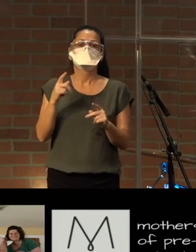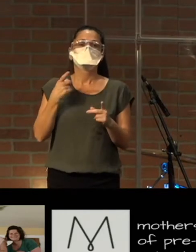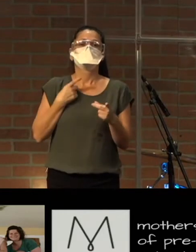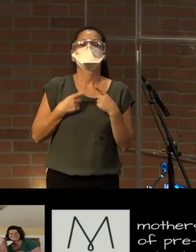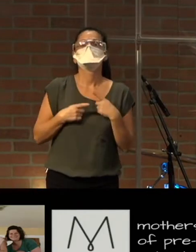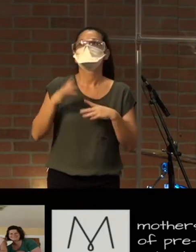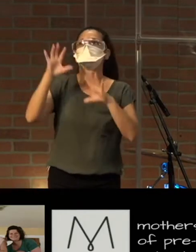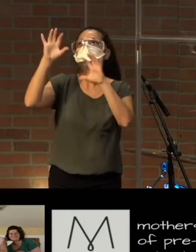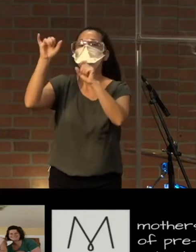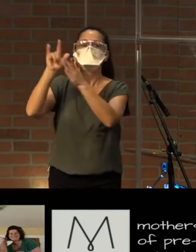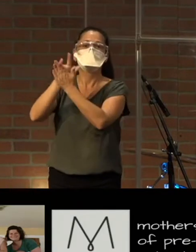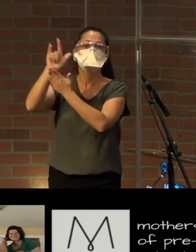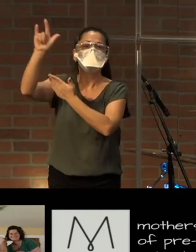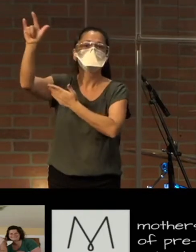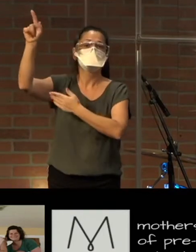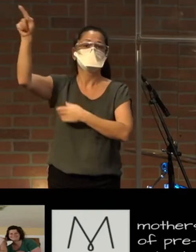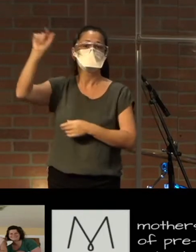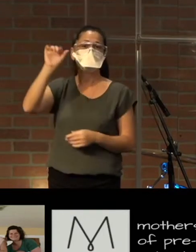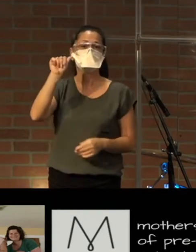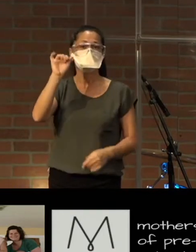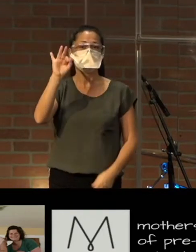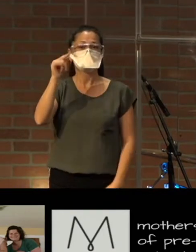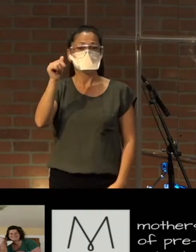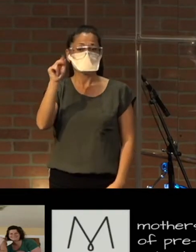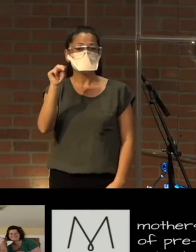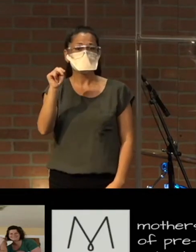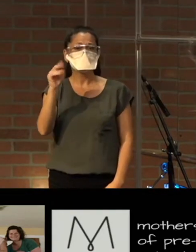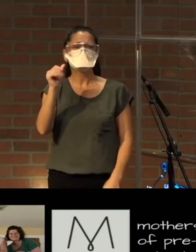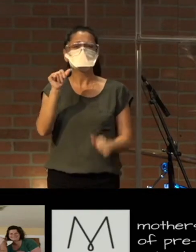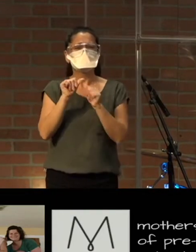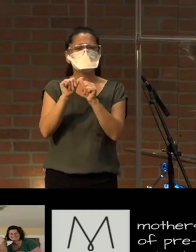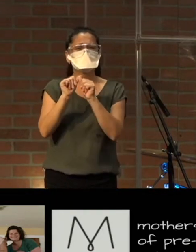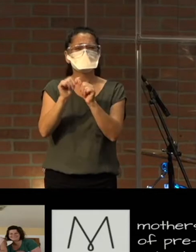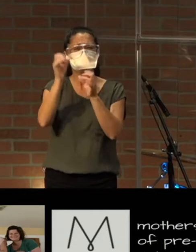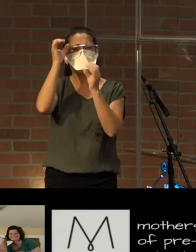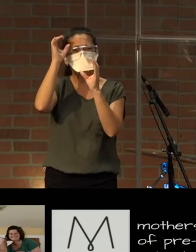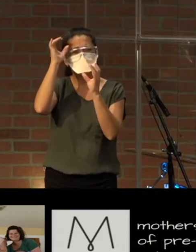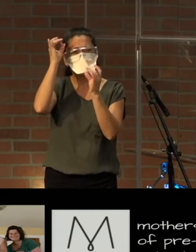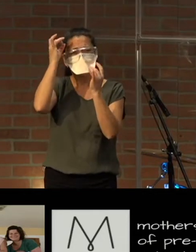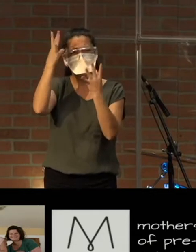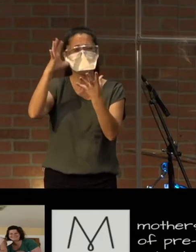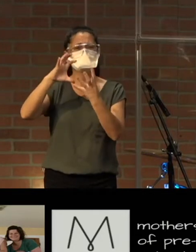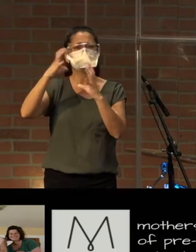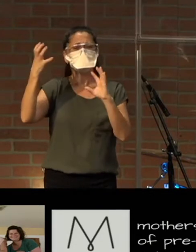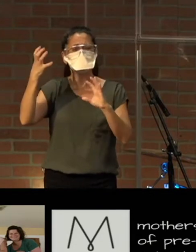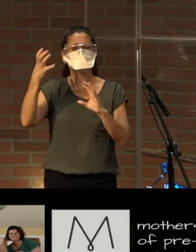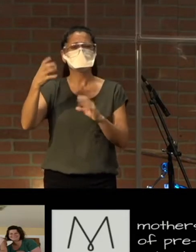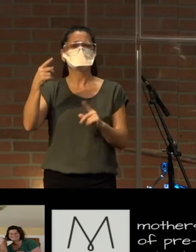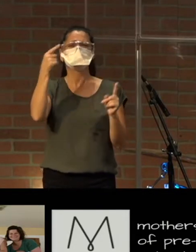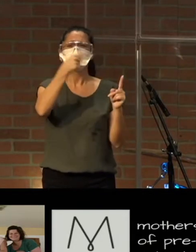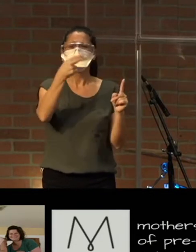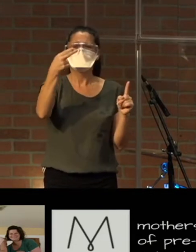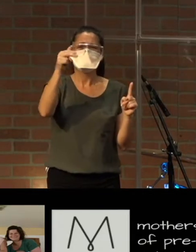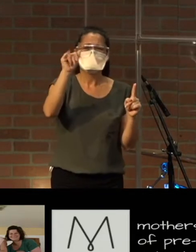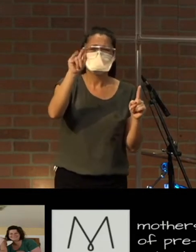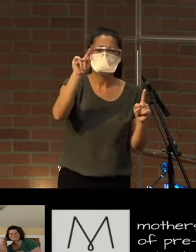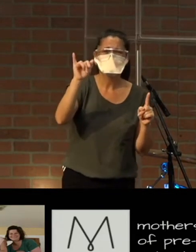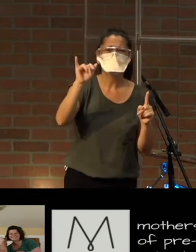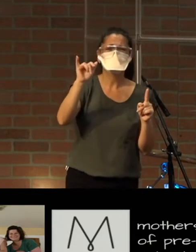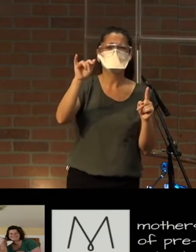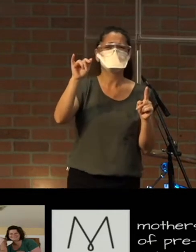and continued chaos there. We've seen destruction in Haiti. We've seen the Delta variant running